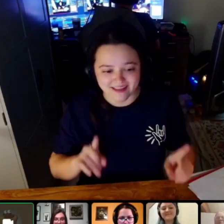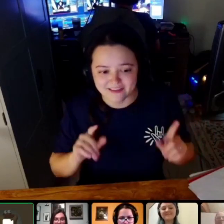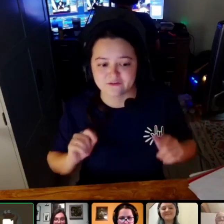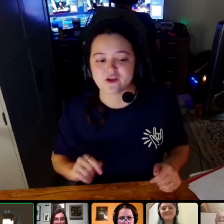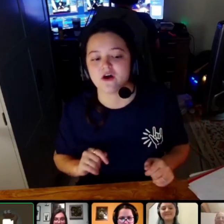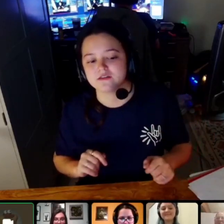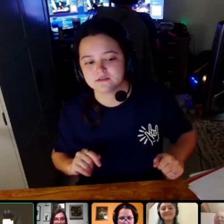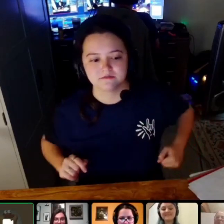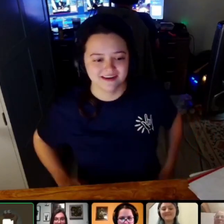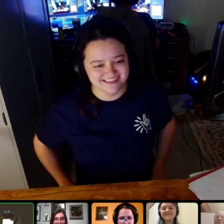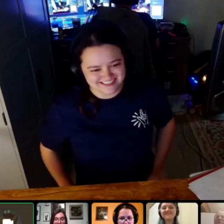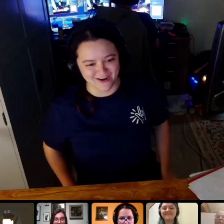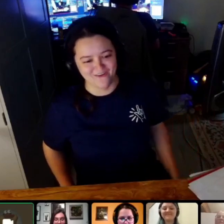those odds. So,